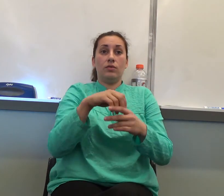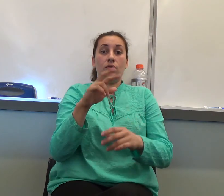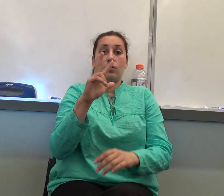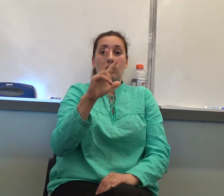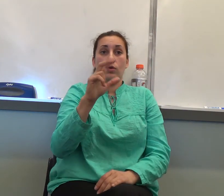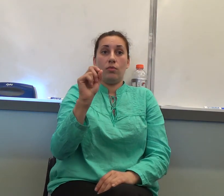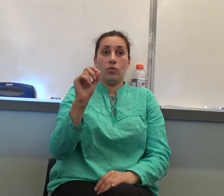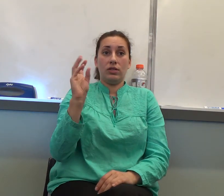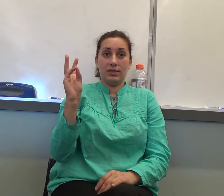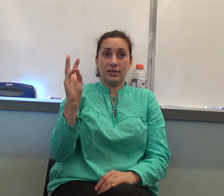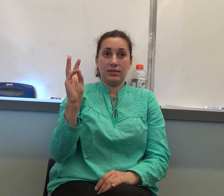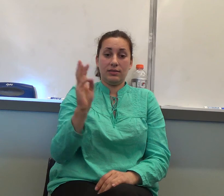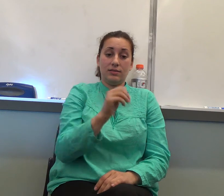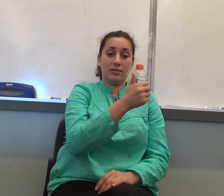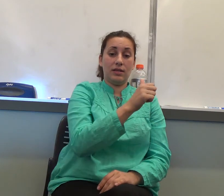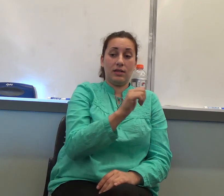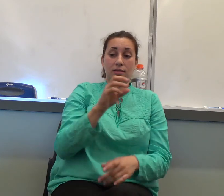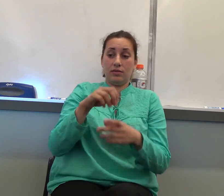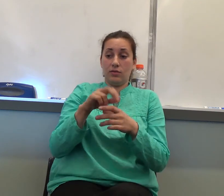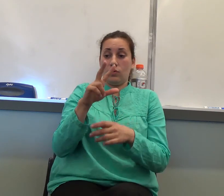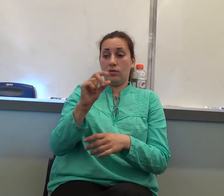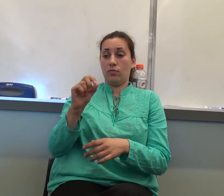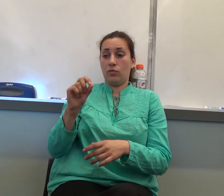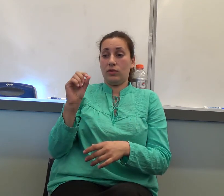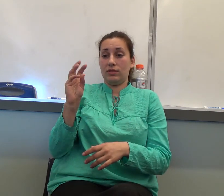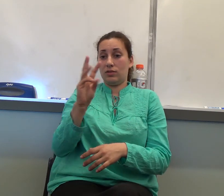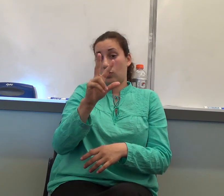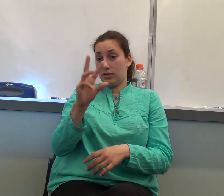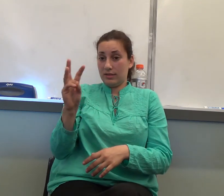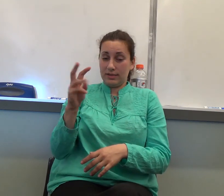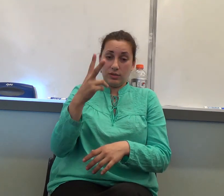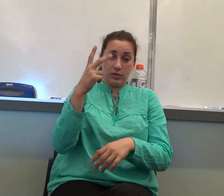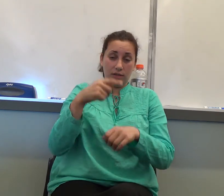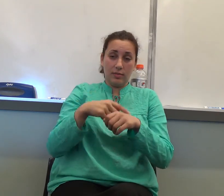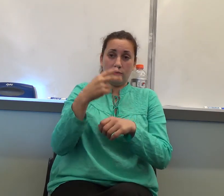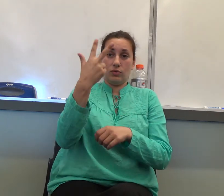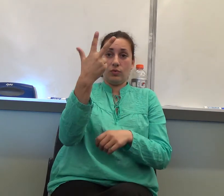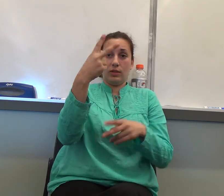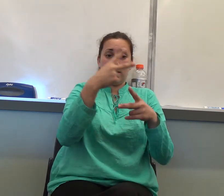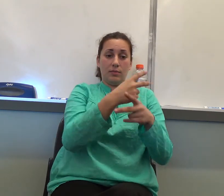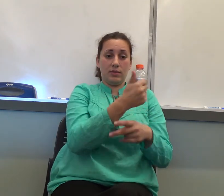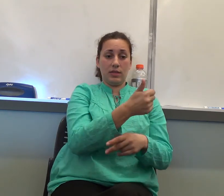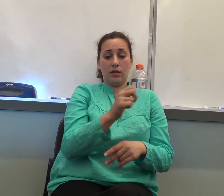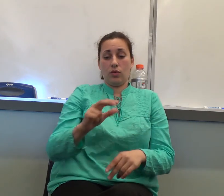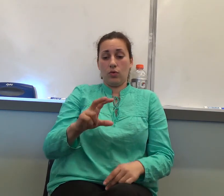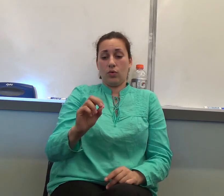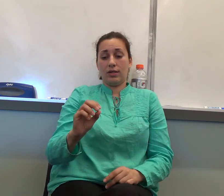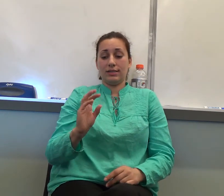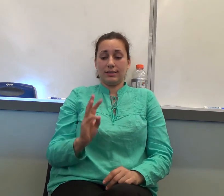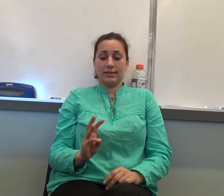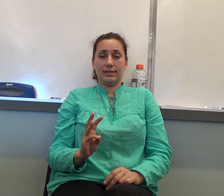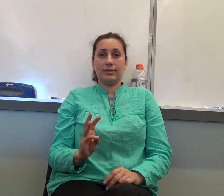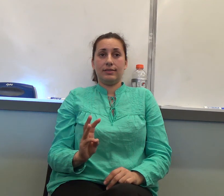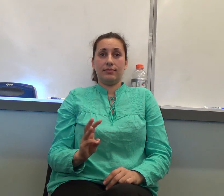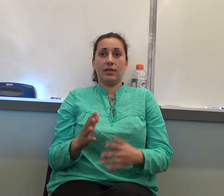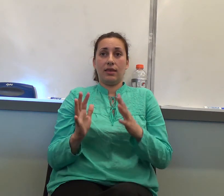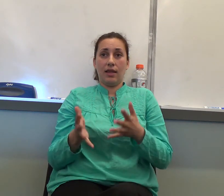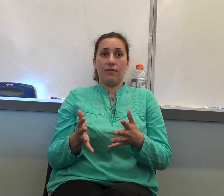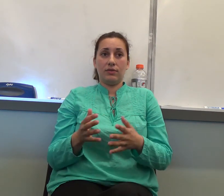and so forth. So it becomes 0.36. That does the entire thing, 0 remainder,